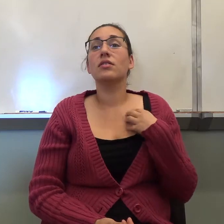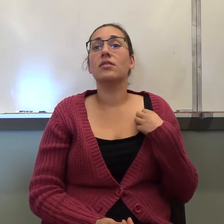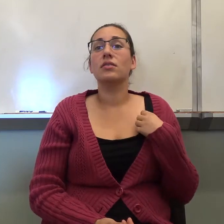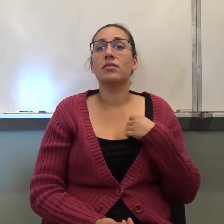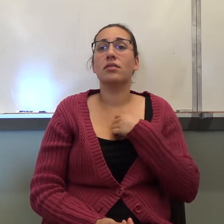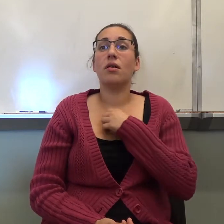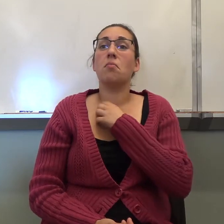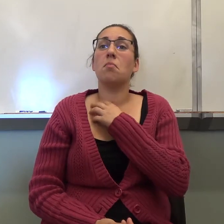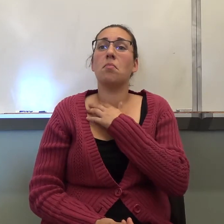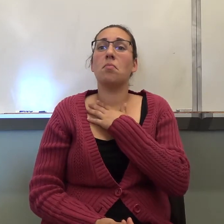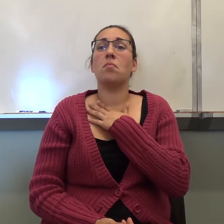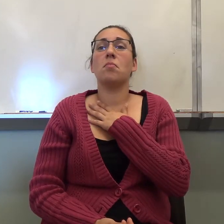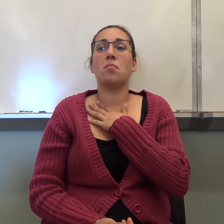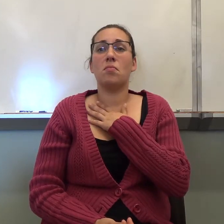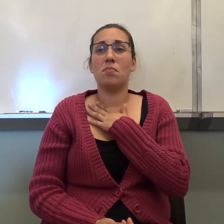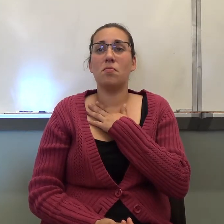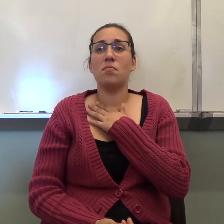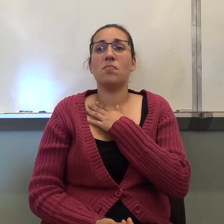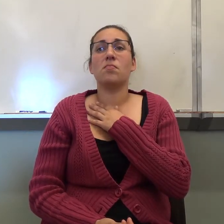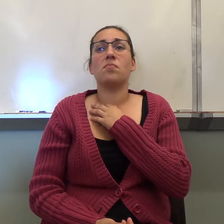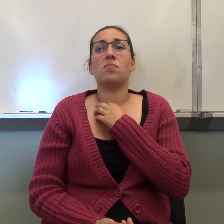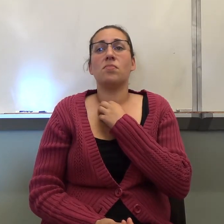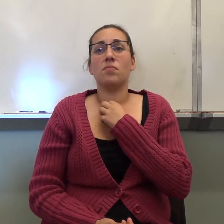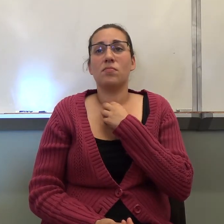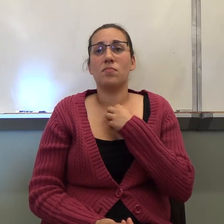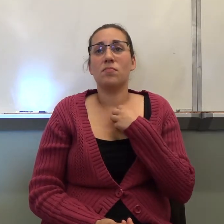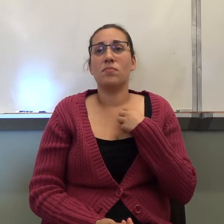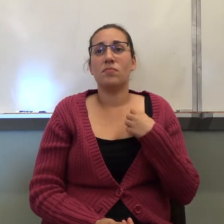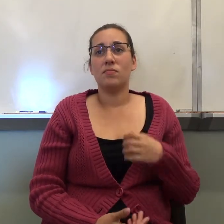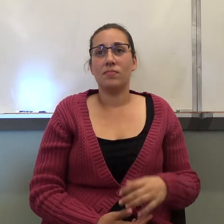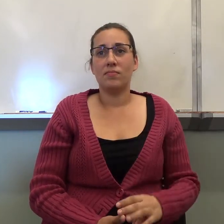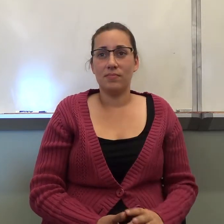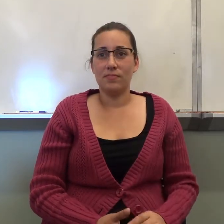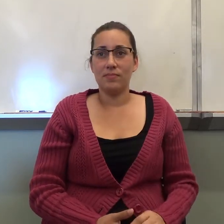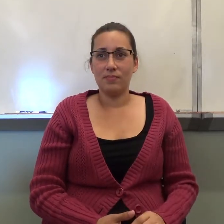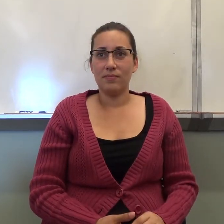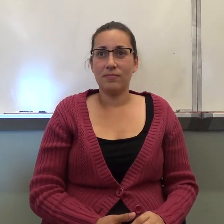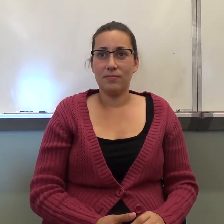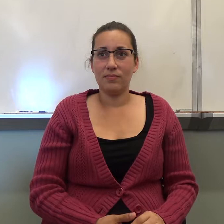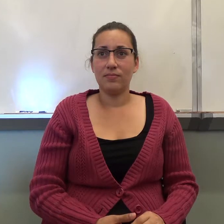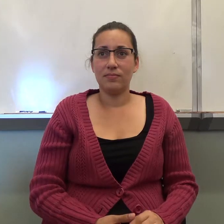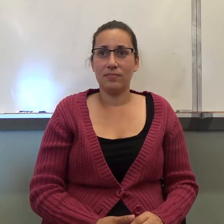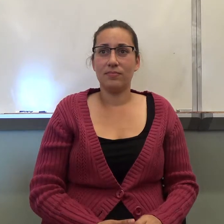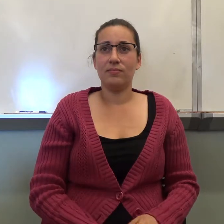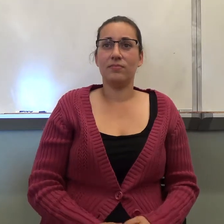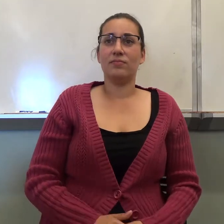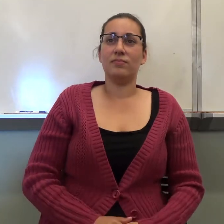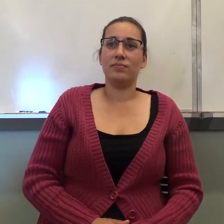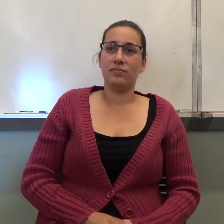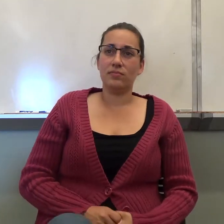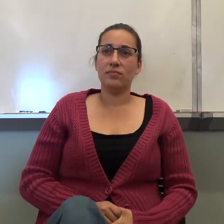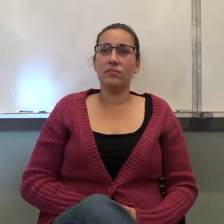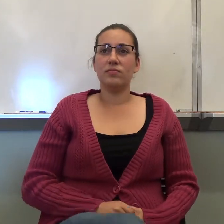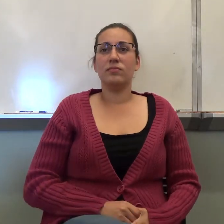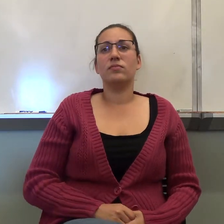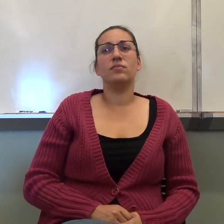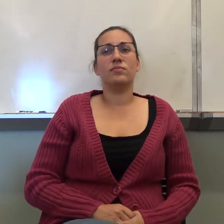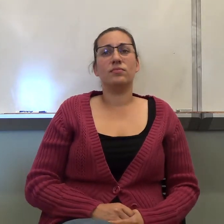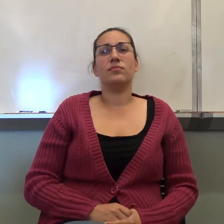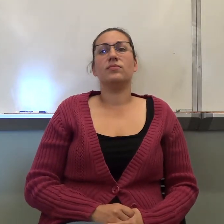Technically, you'd have to do that first. Then the multiplication. Over here, the multiplication gets done before the addition.